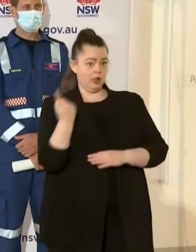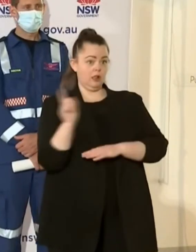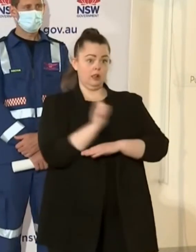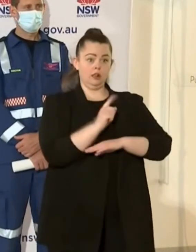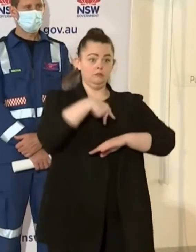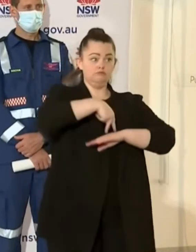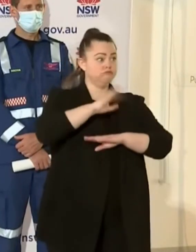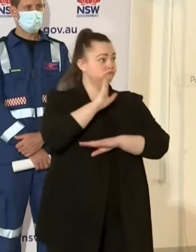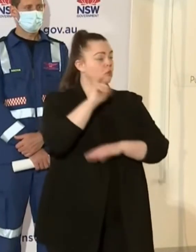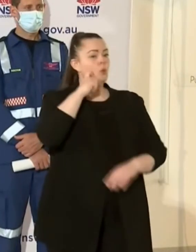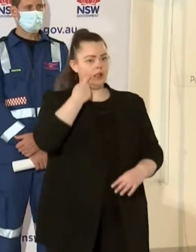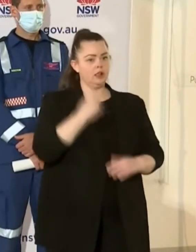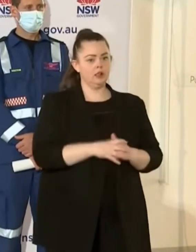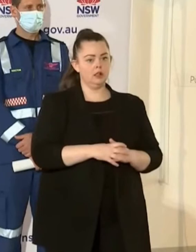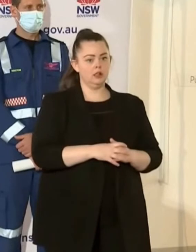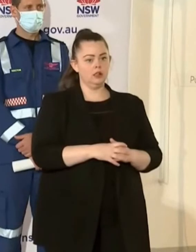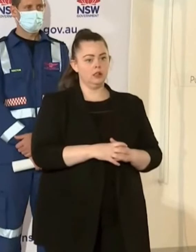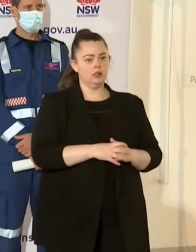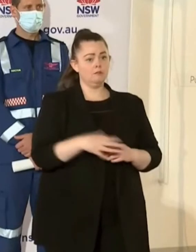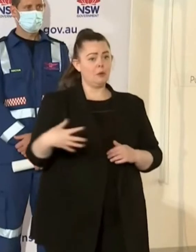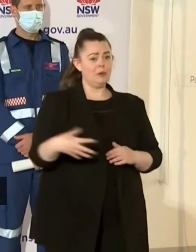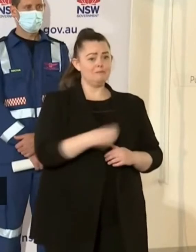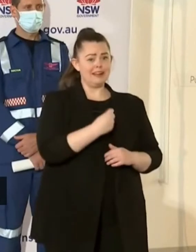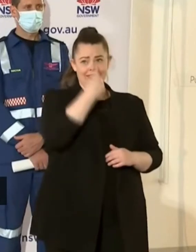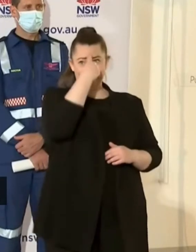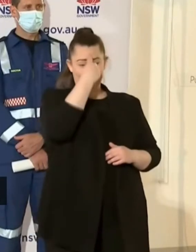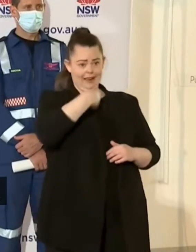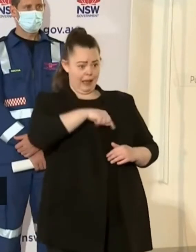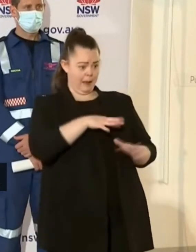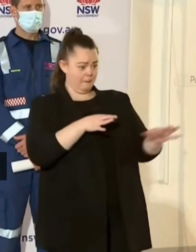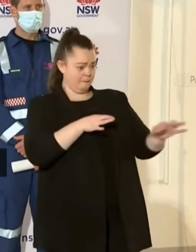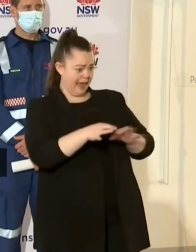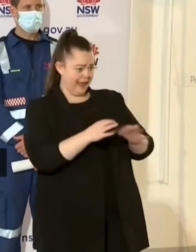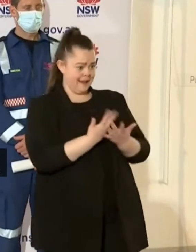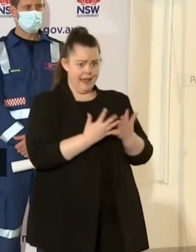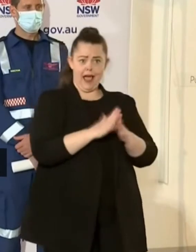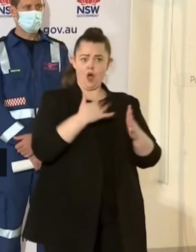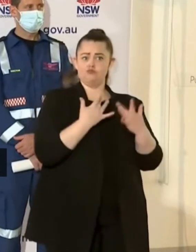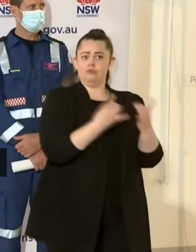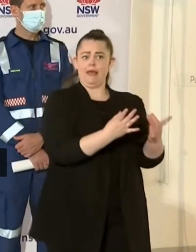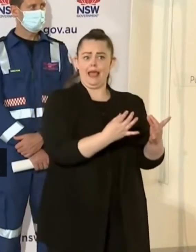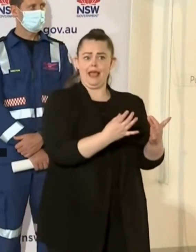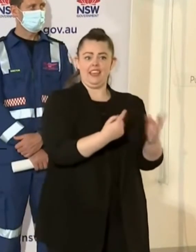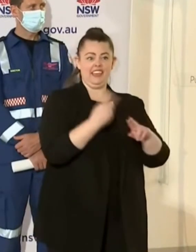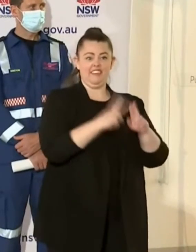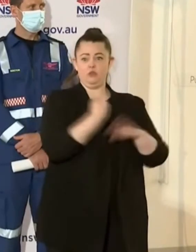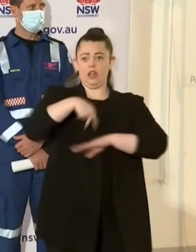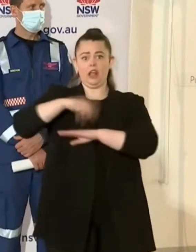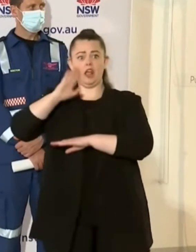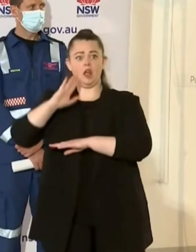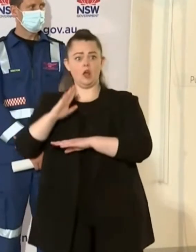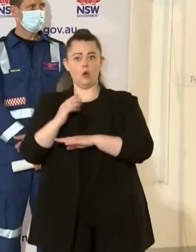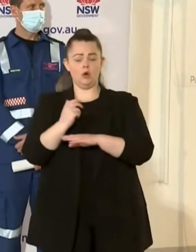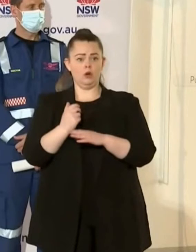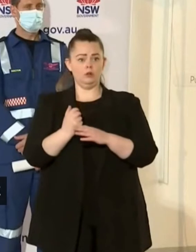to what we need to do. And that applies to all of the people who work in this building and us to be able to do what we need to do.